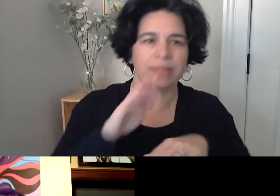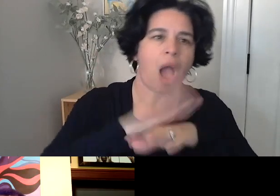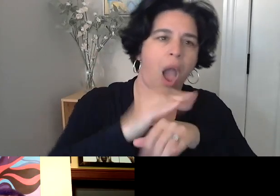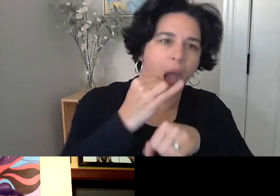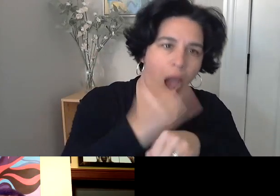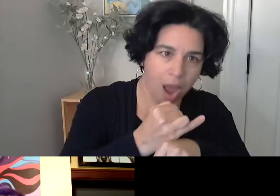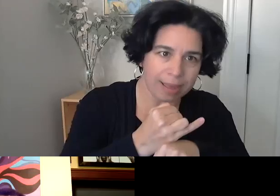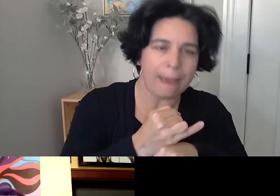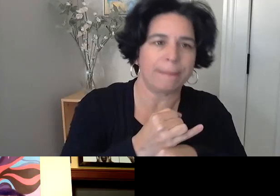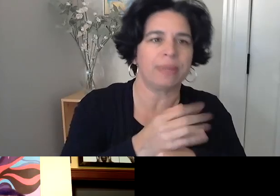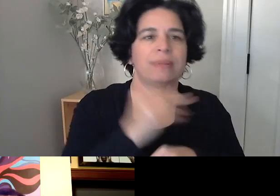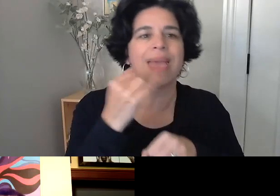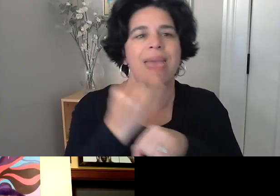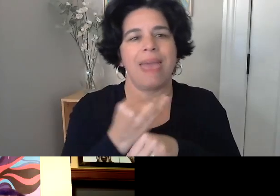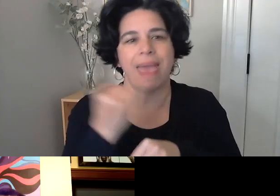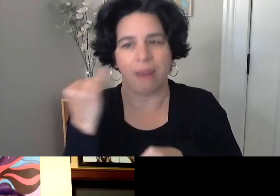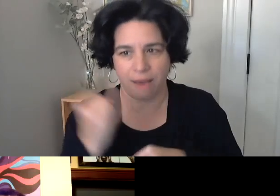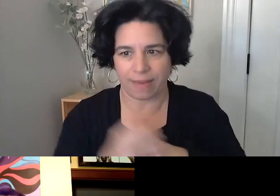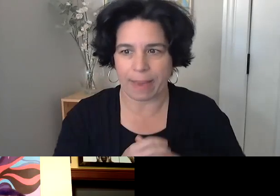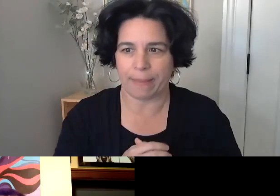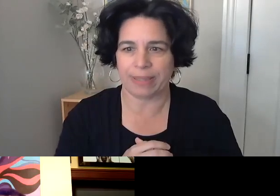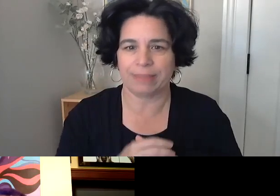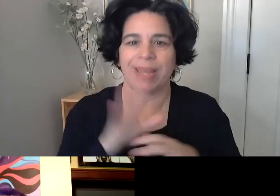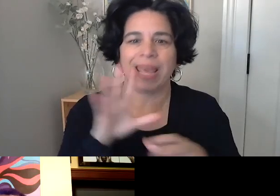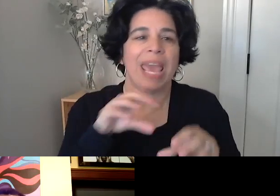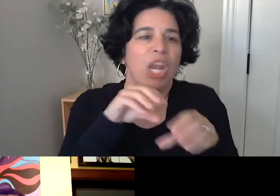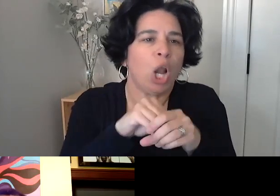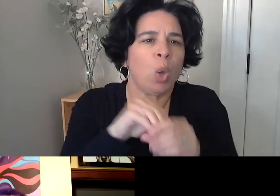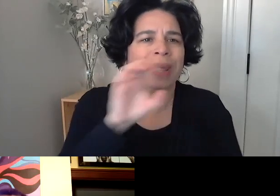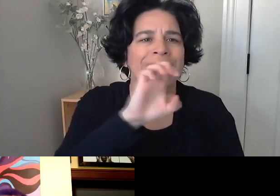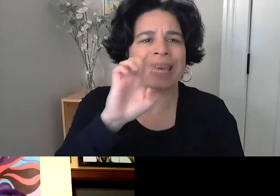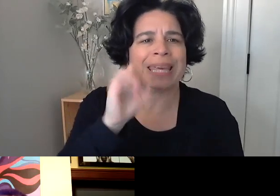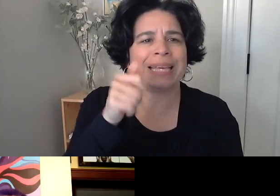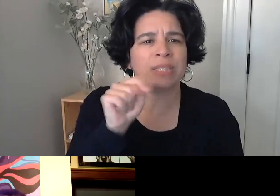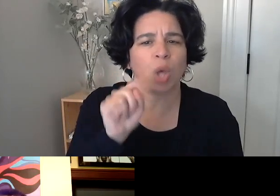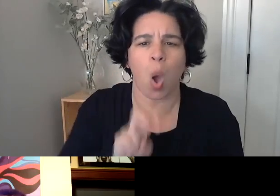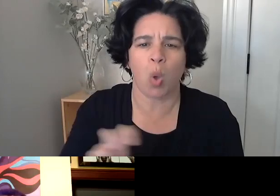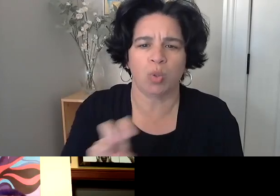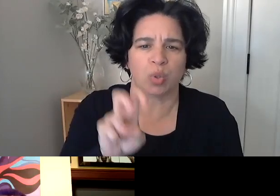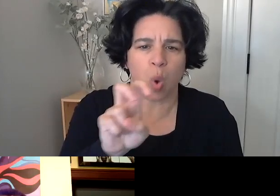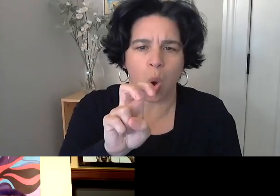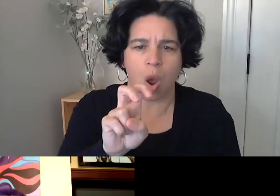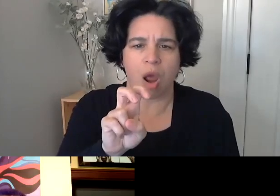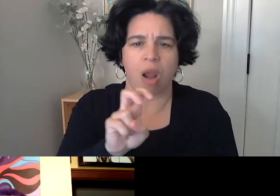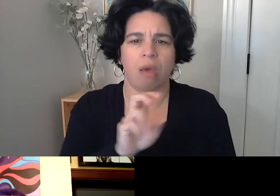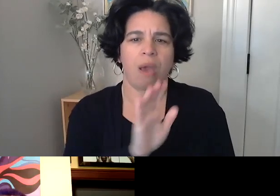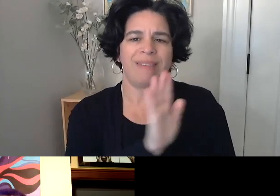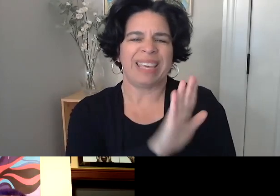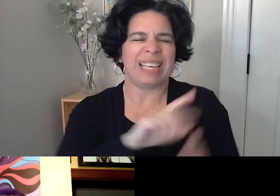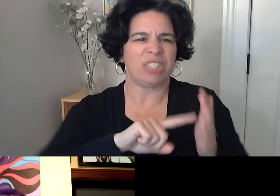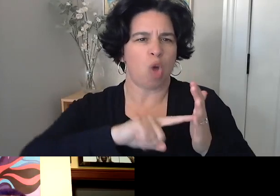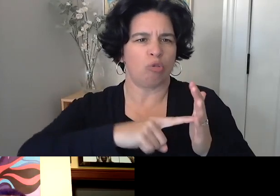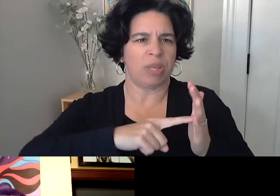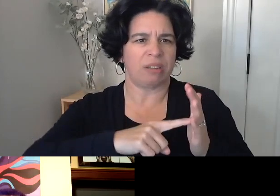RIT, Thomas has created more than 36 dance performances on and off campus, including an East Coast tour of his